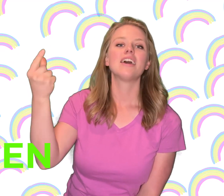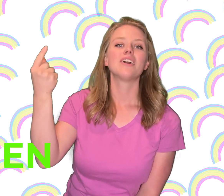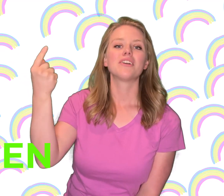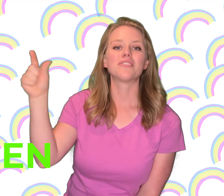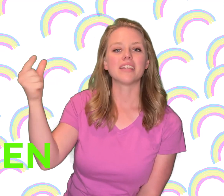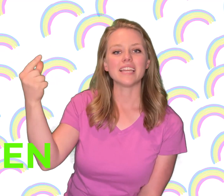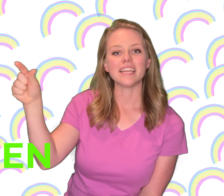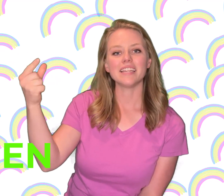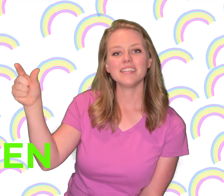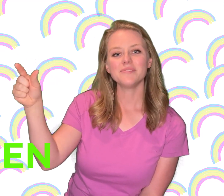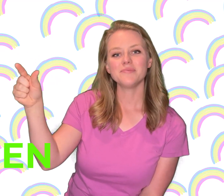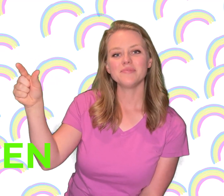green,